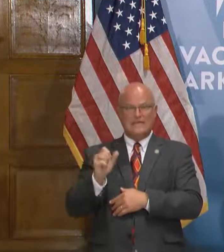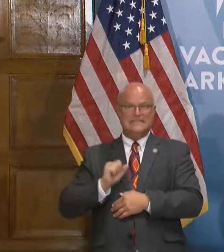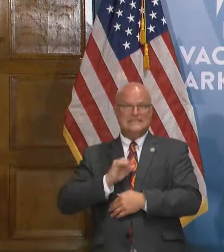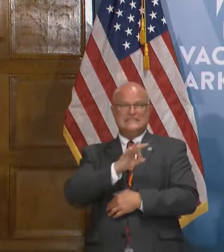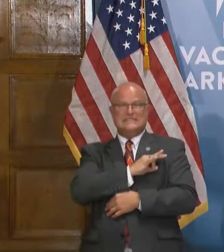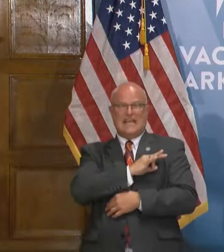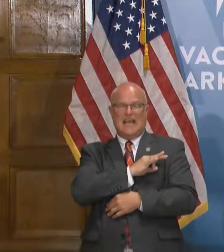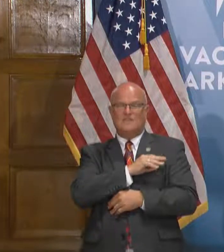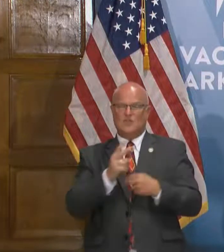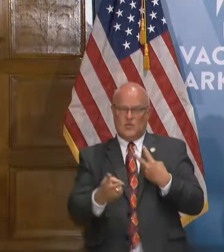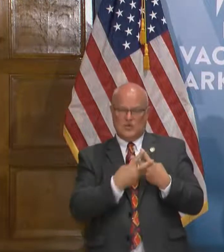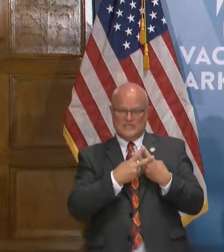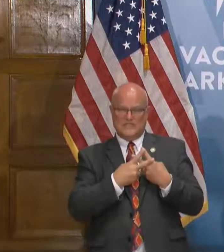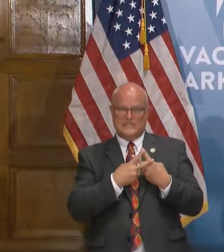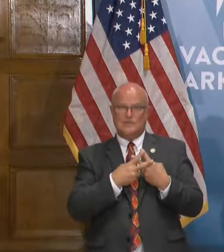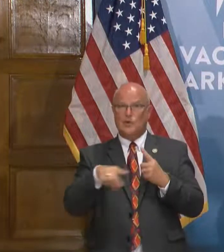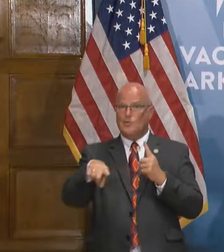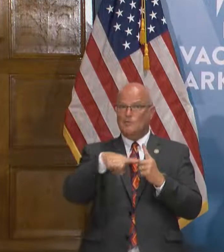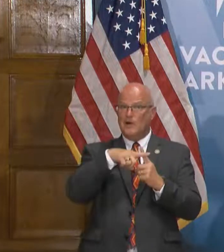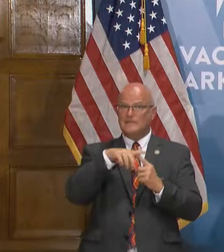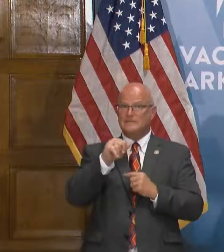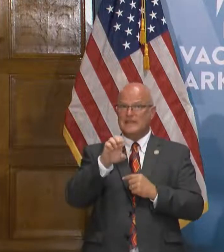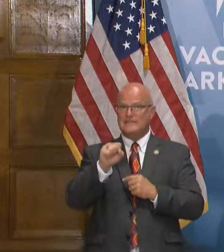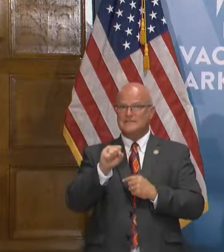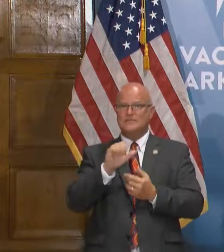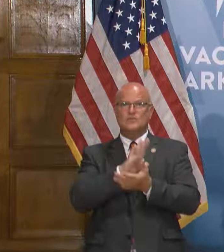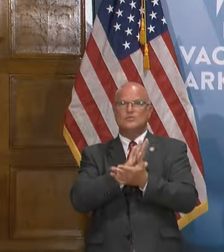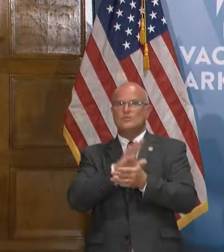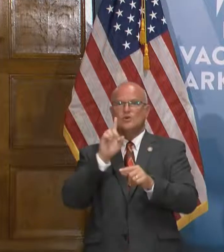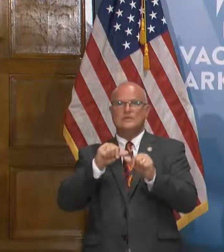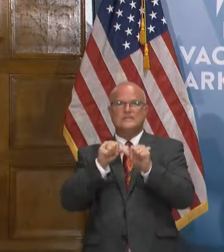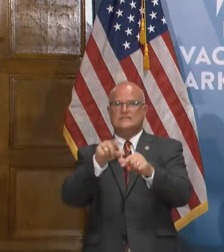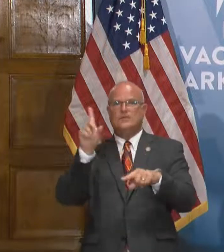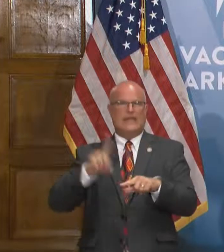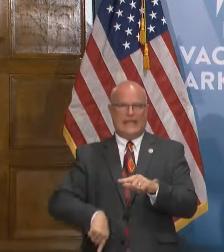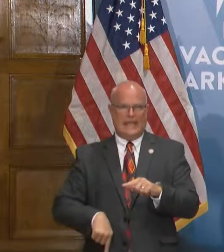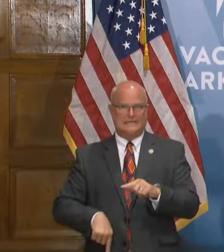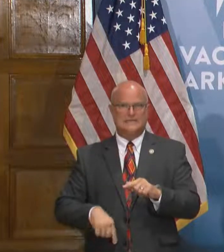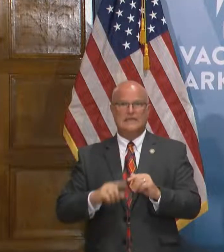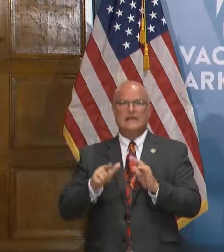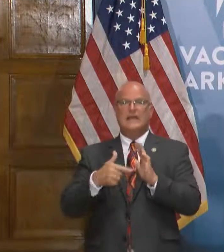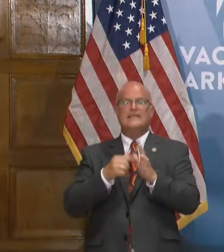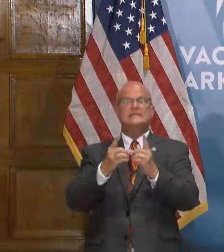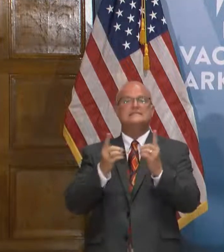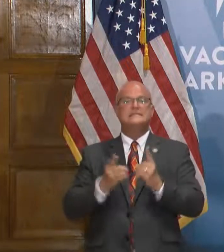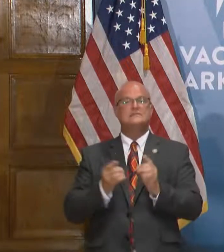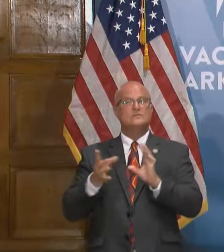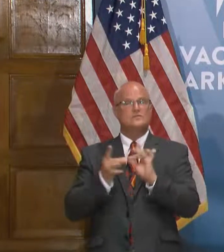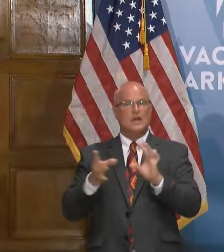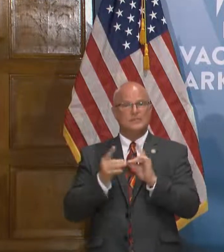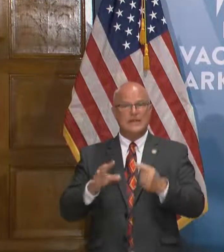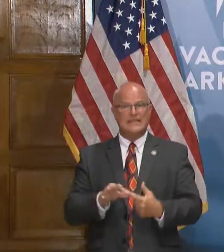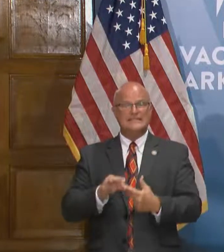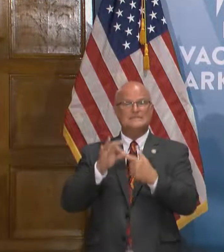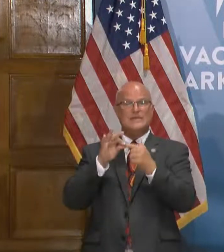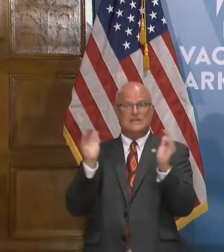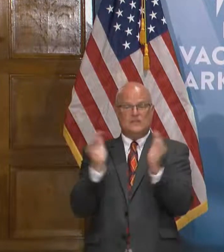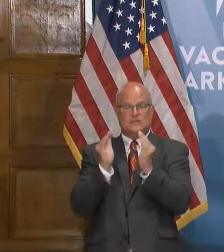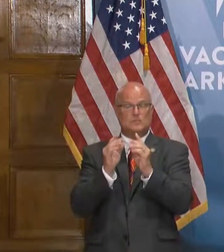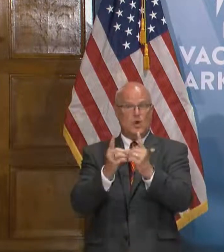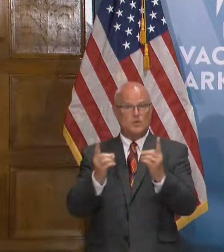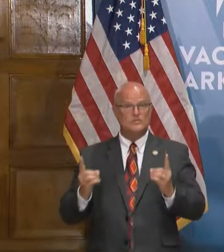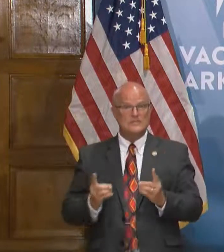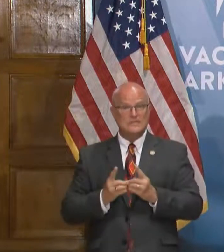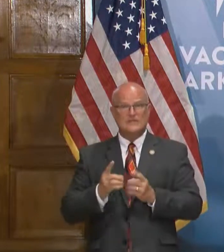staff quarantines or staff positive cases, school could not continue. In these districts that we're talking about, especially these smaller